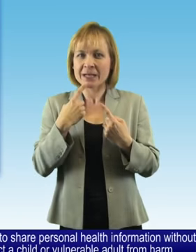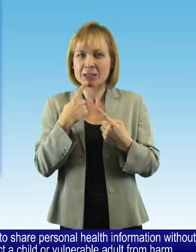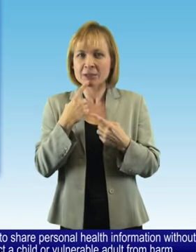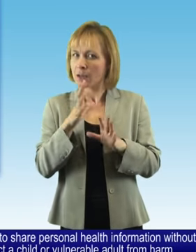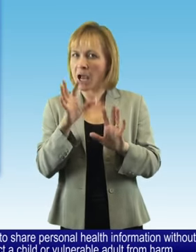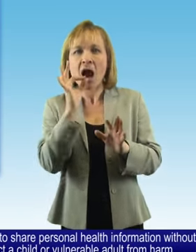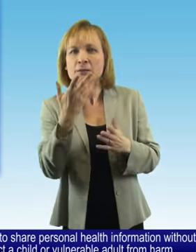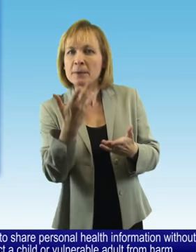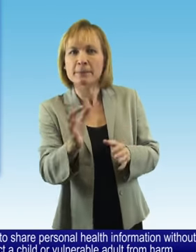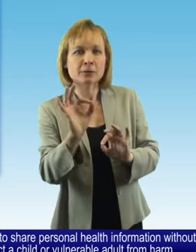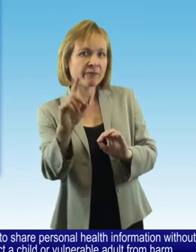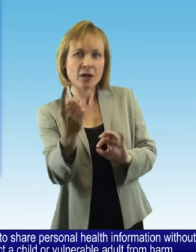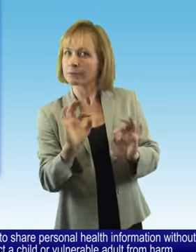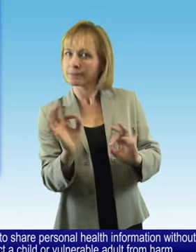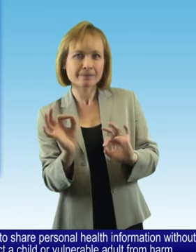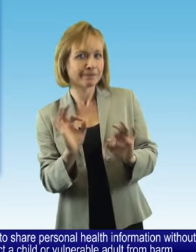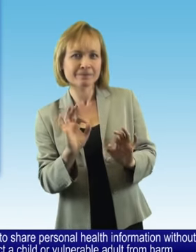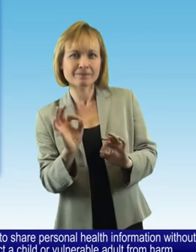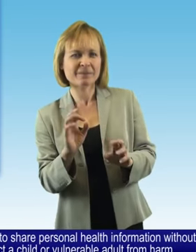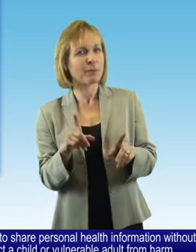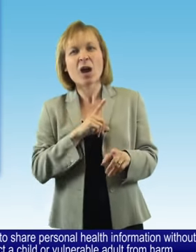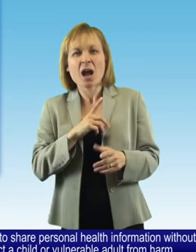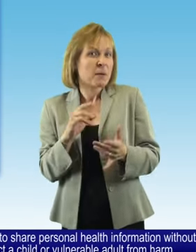protect a child or vulnerable adult from harm.